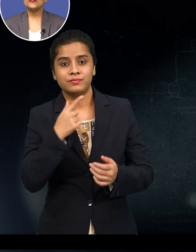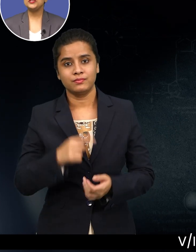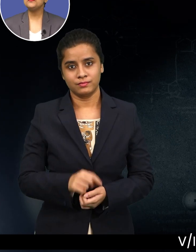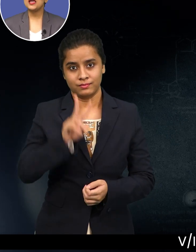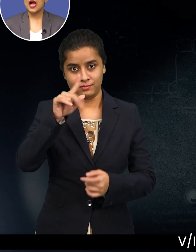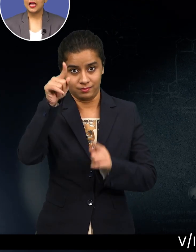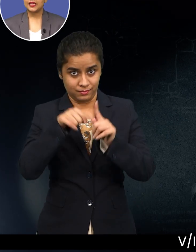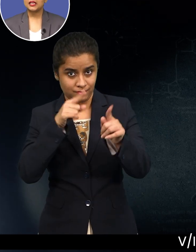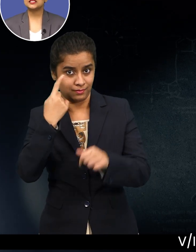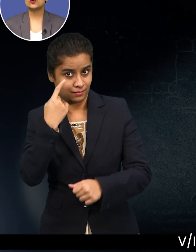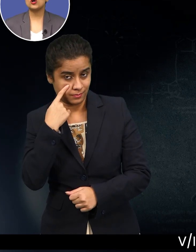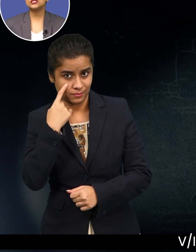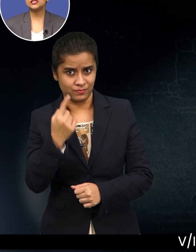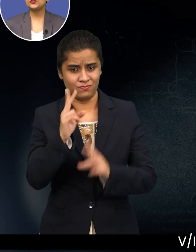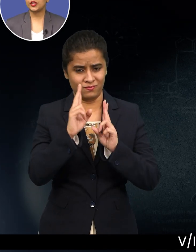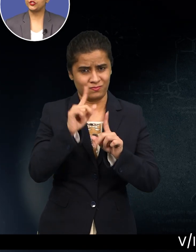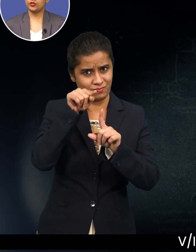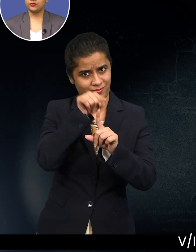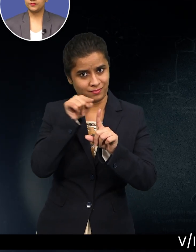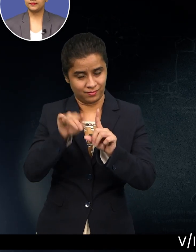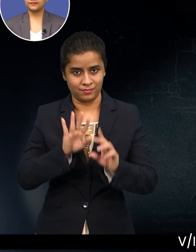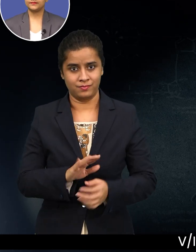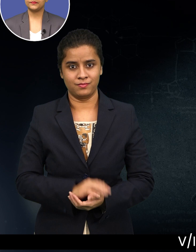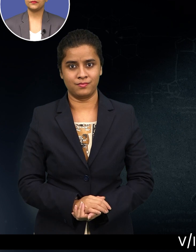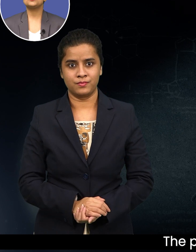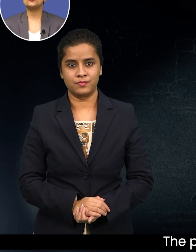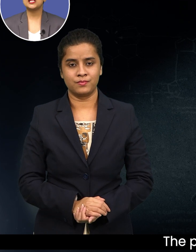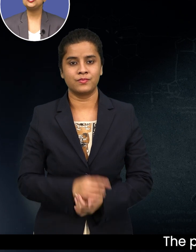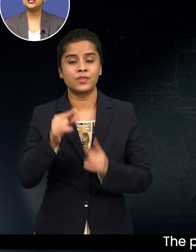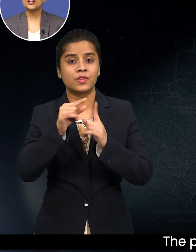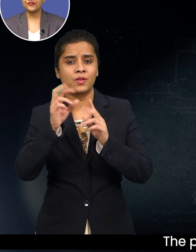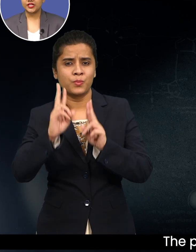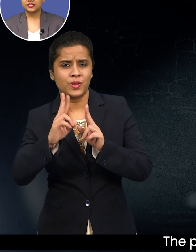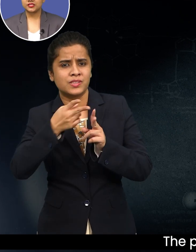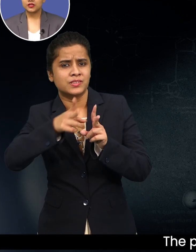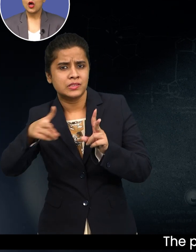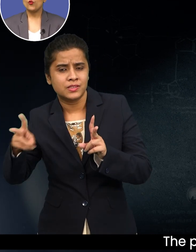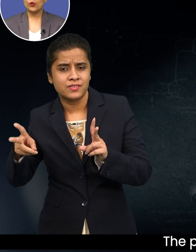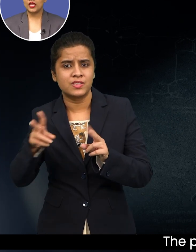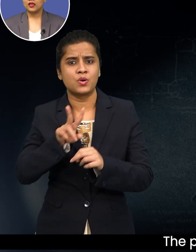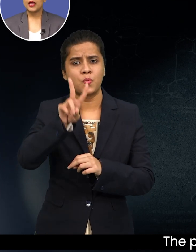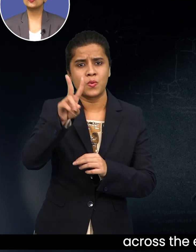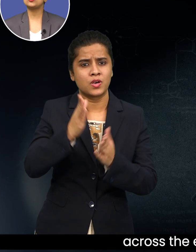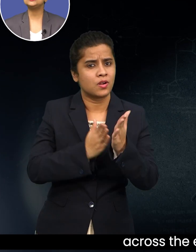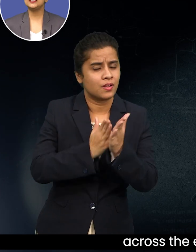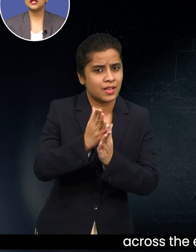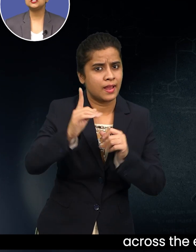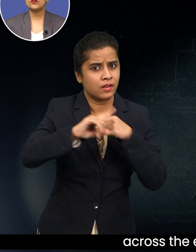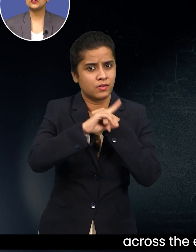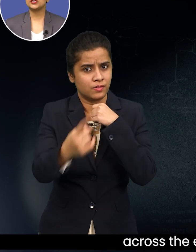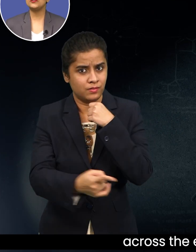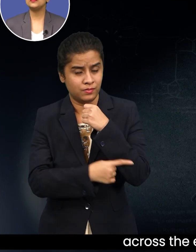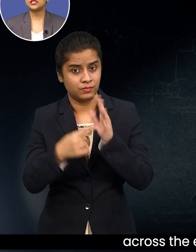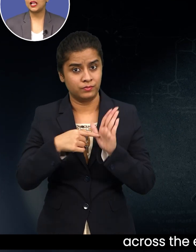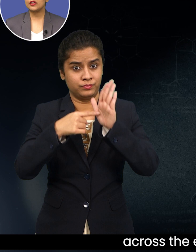Thus, V by I is a constant ratio. The potential difference V across the ends